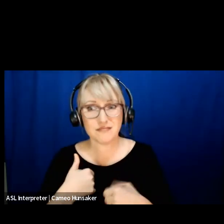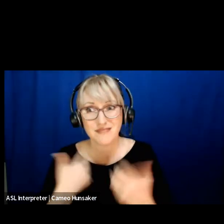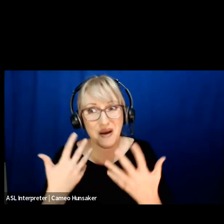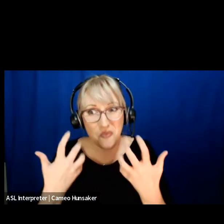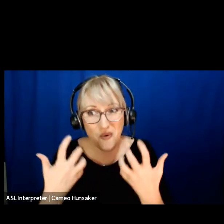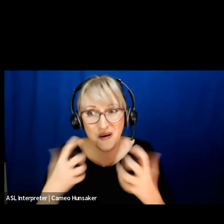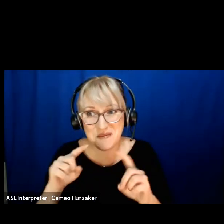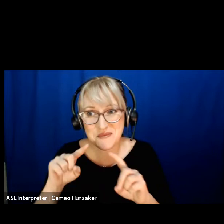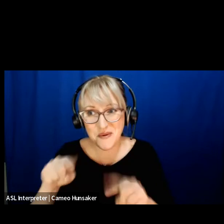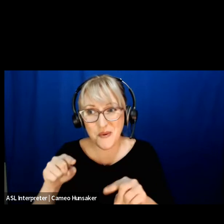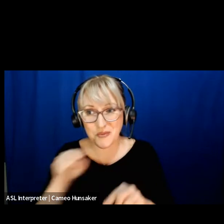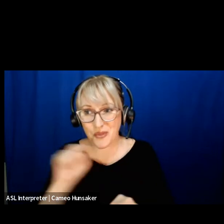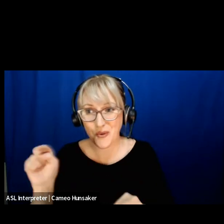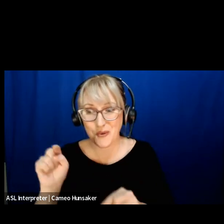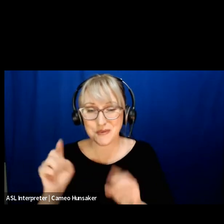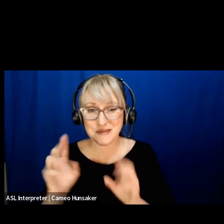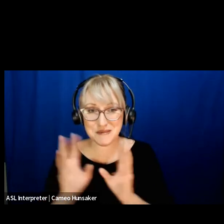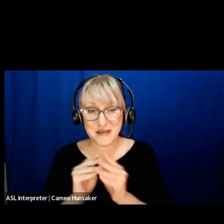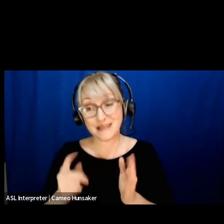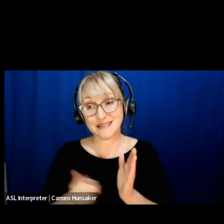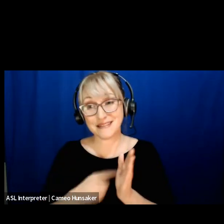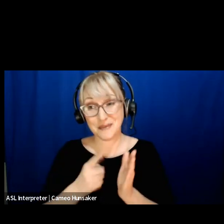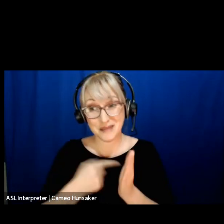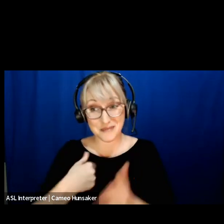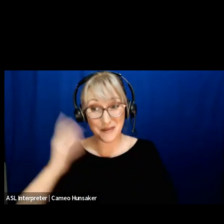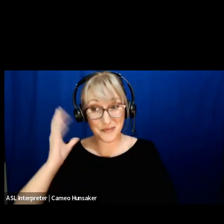those meetings. Sometimes I present at the meetings.